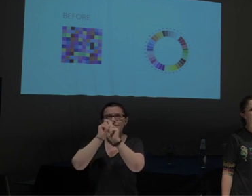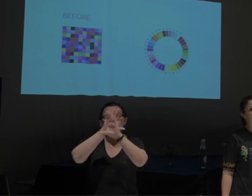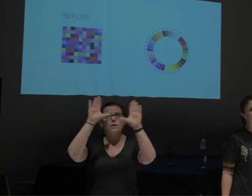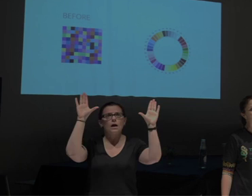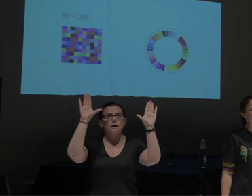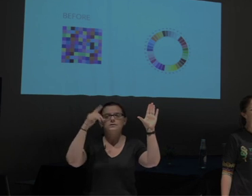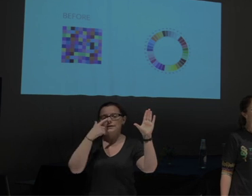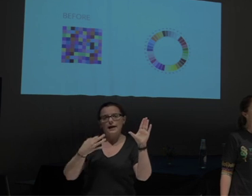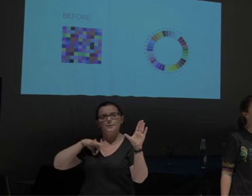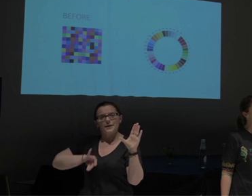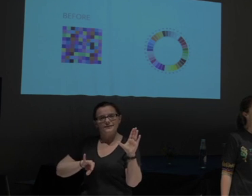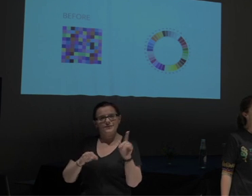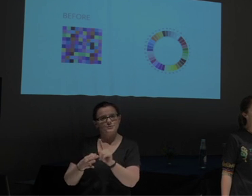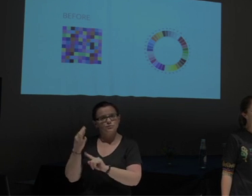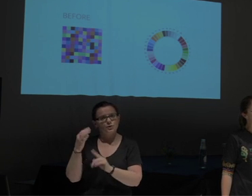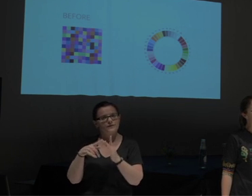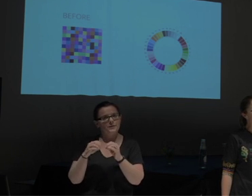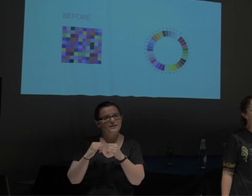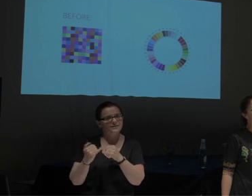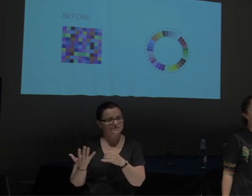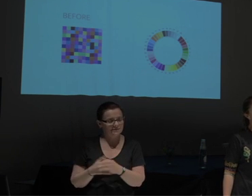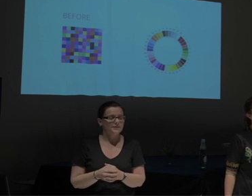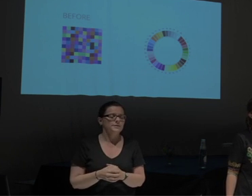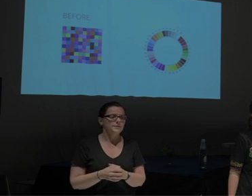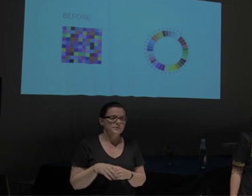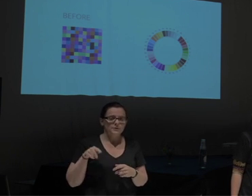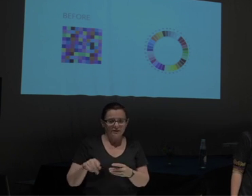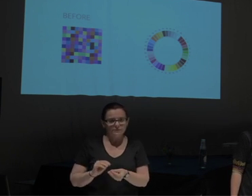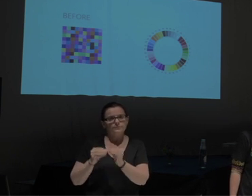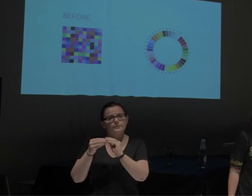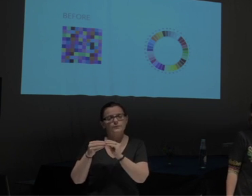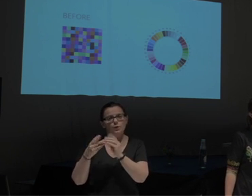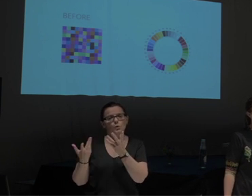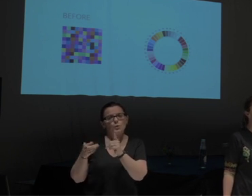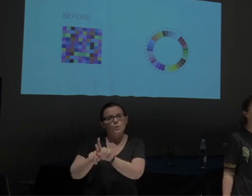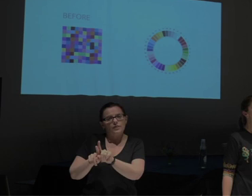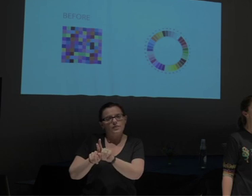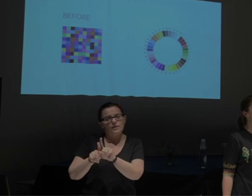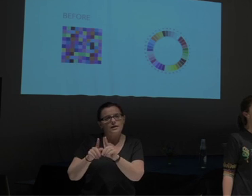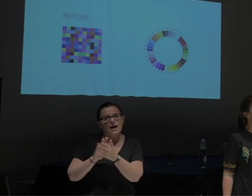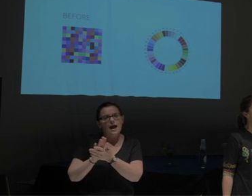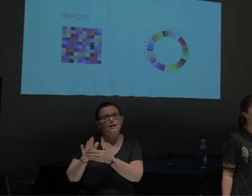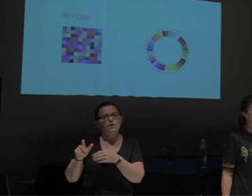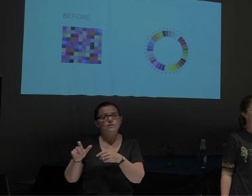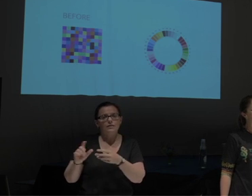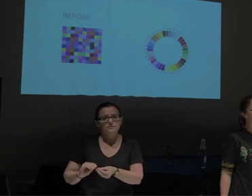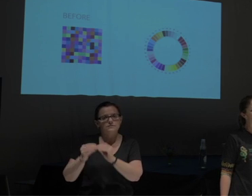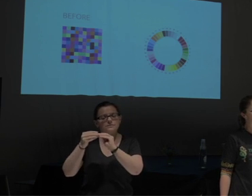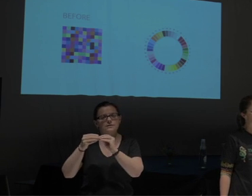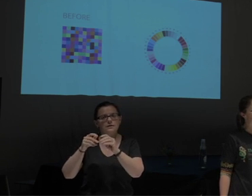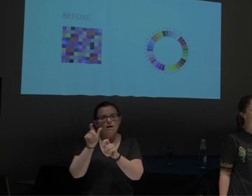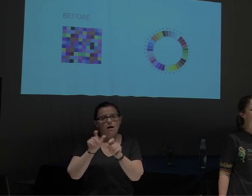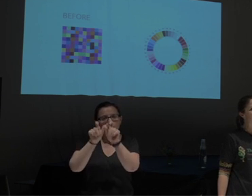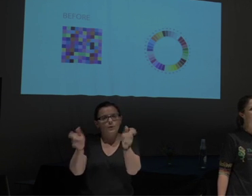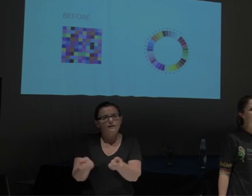this treatment. He developed, with a colleague, Dr. Helen Carruthers, a medical artist, he developed a colour wheel as